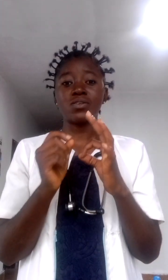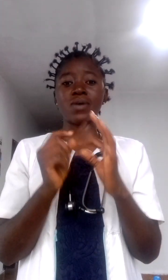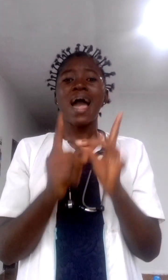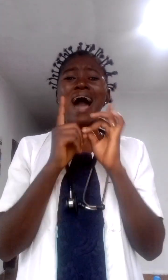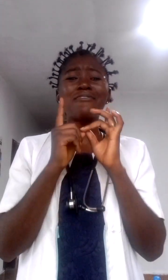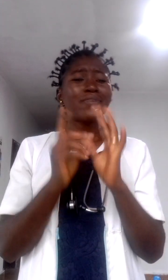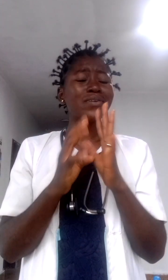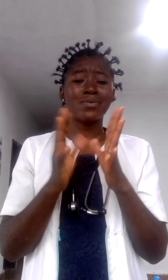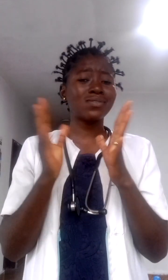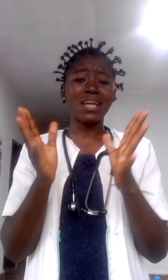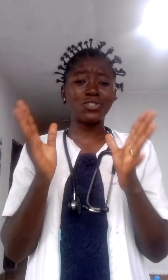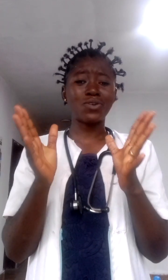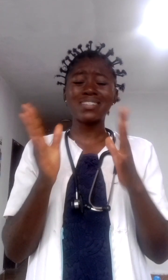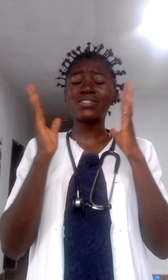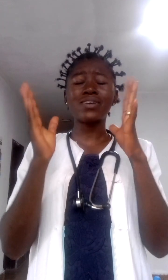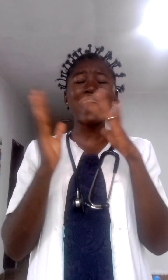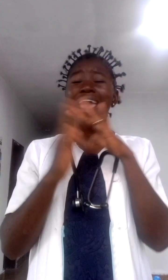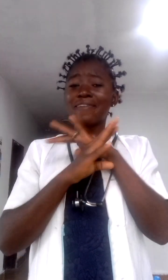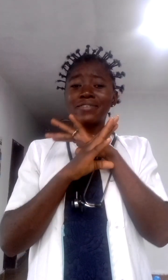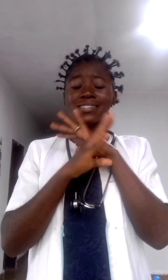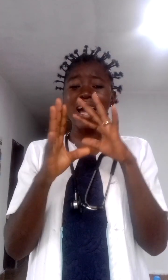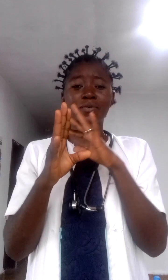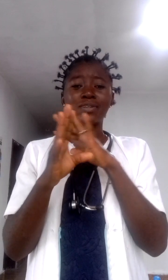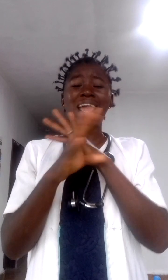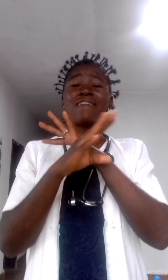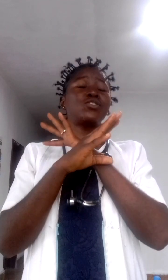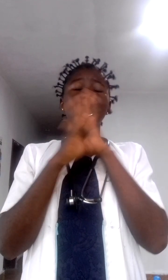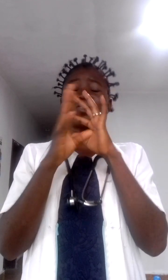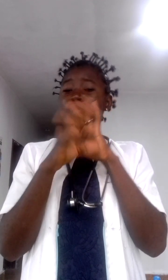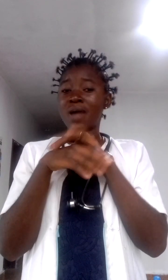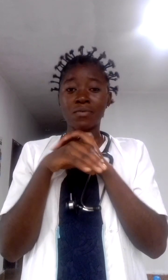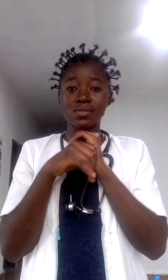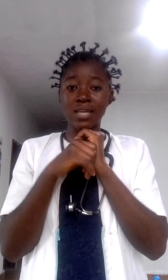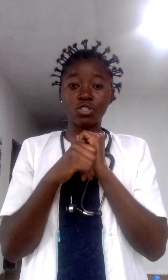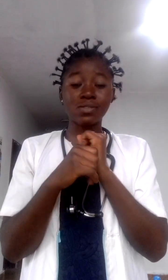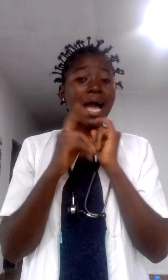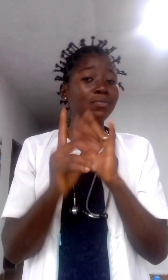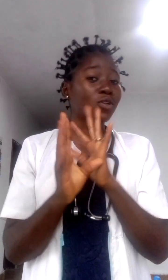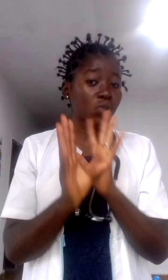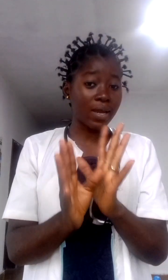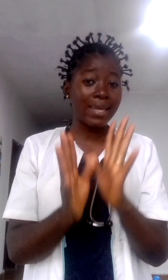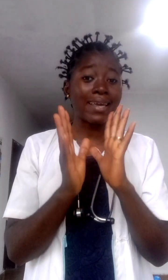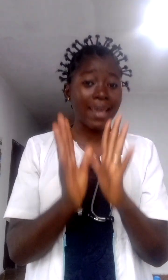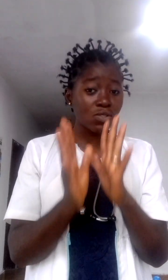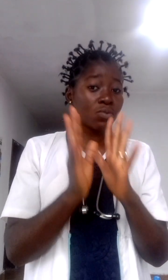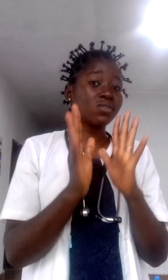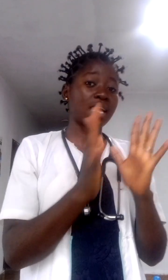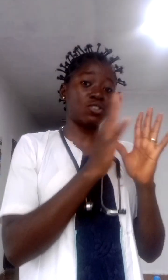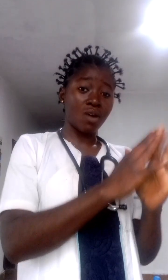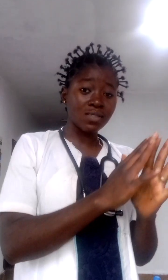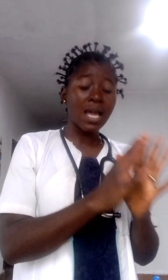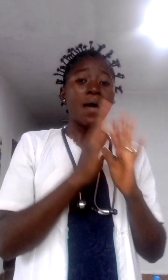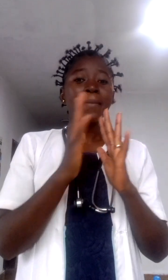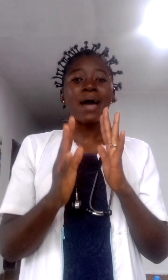hospital. Avoid roadside drugs. It's not every time or every situation you buy roadside drugs. I'm not talking against roadside drugs, but I'm